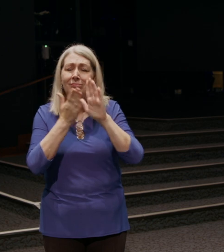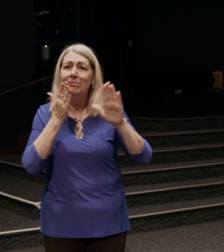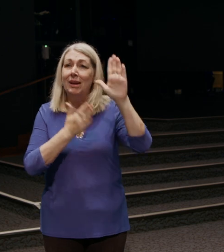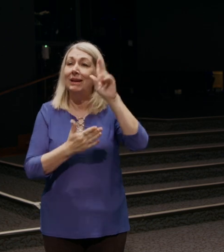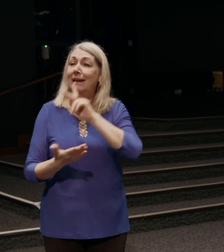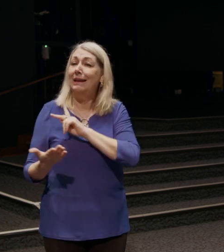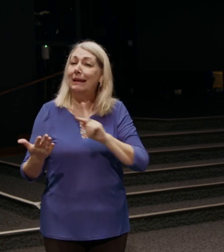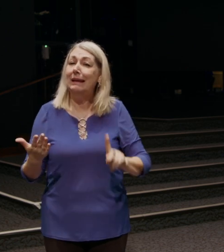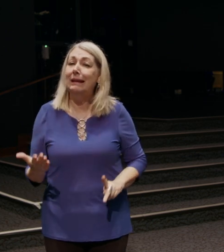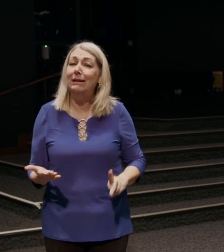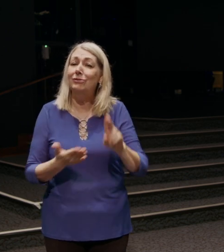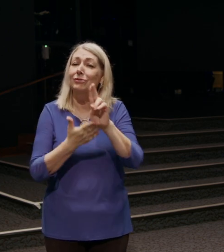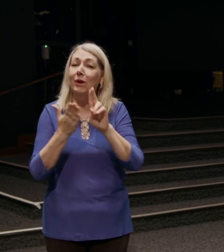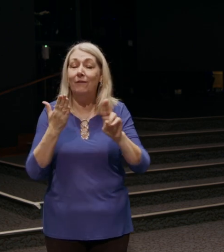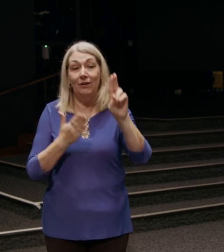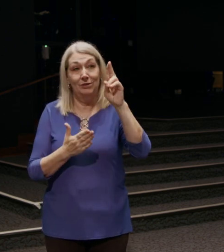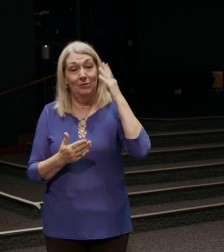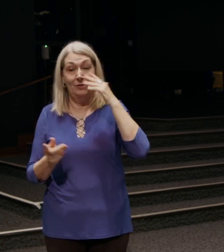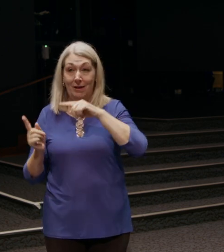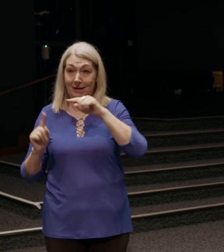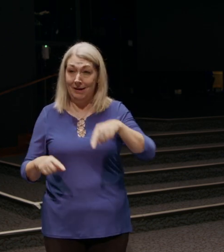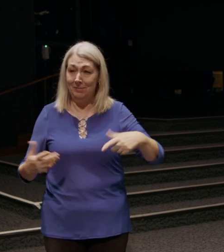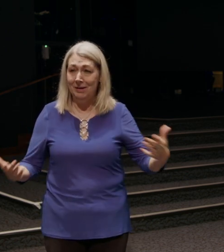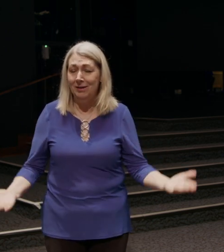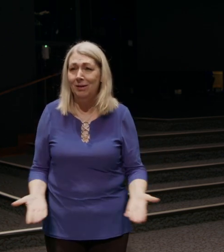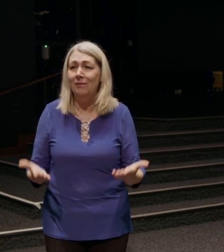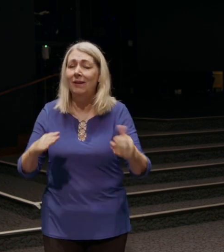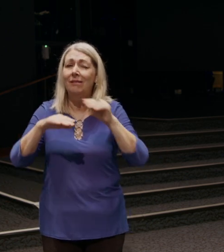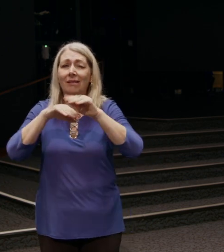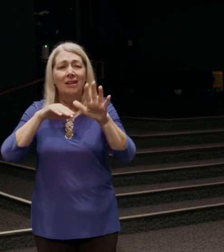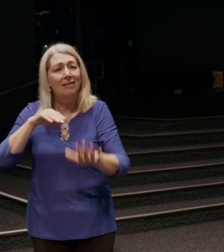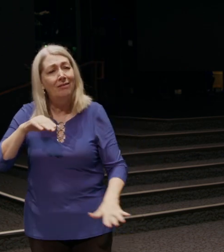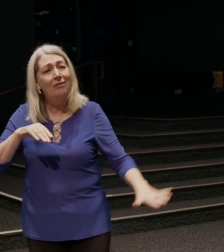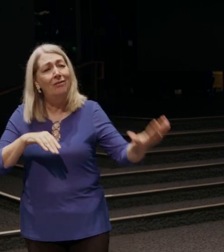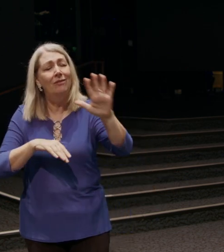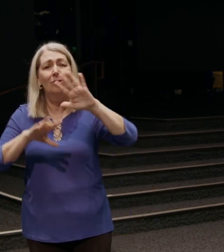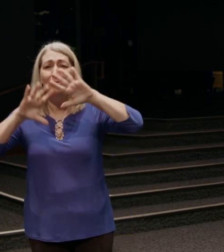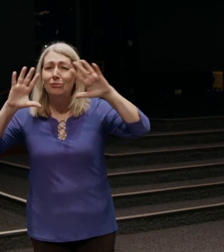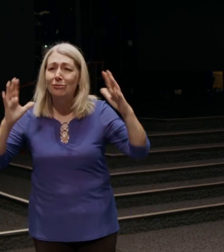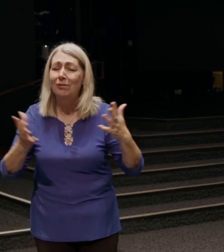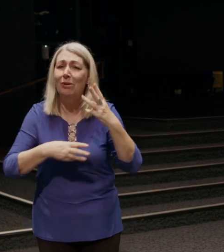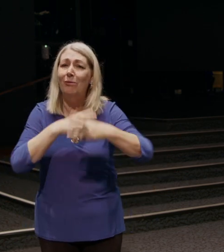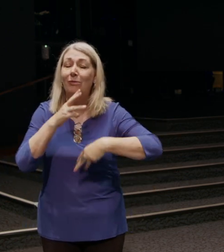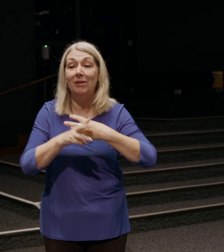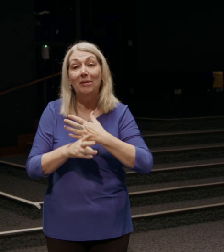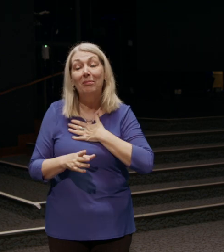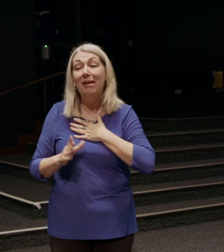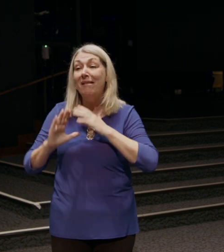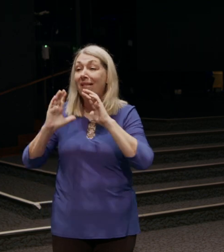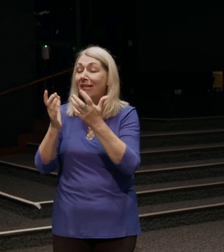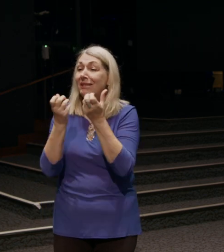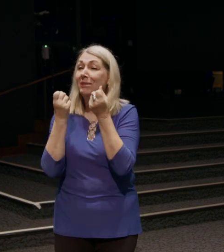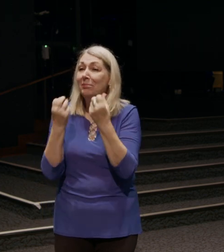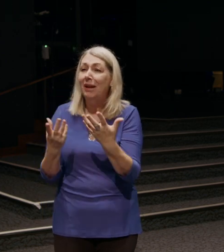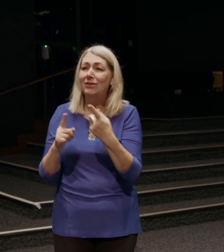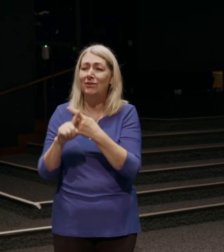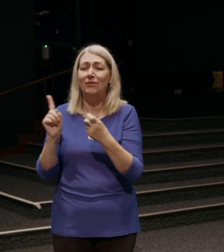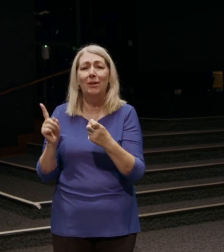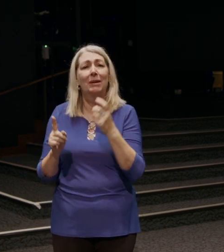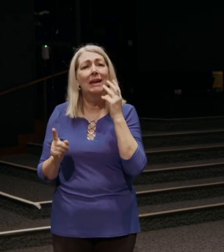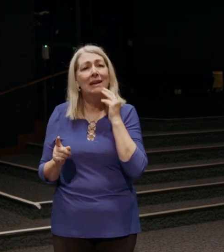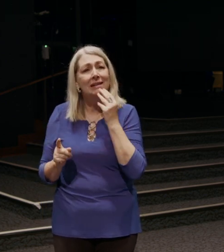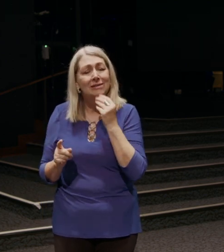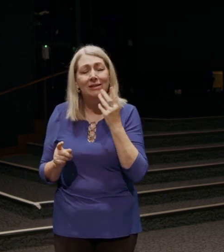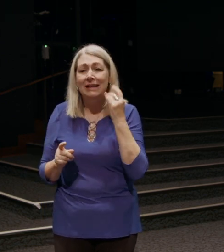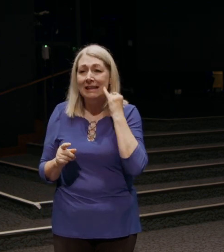that the work I'm doing here can be impacting people all over the globe. In my classes, there are people from Israel, China,